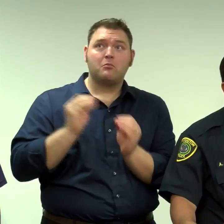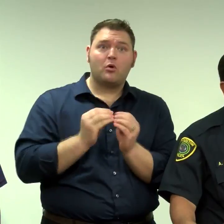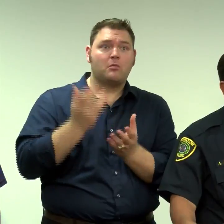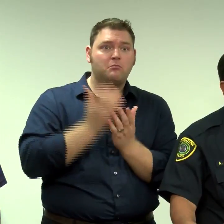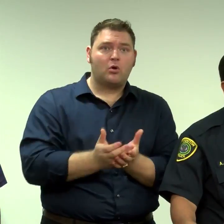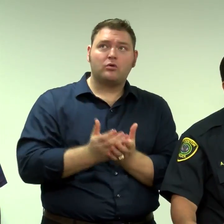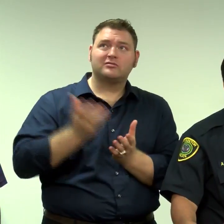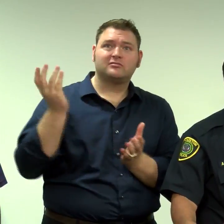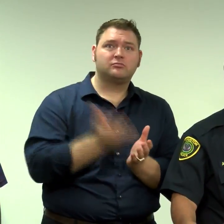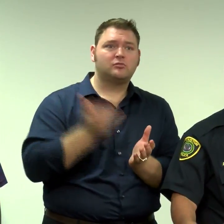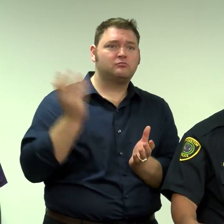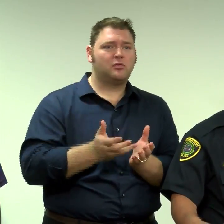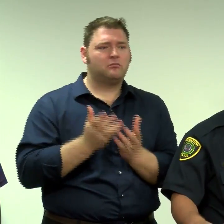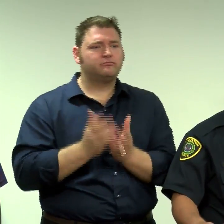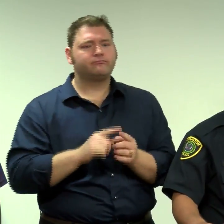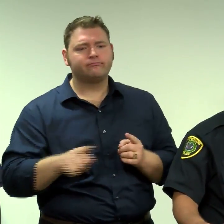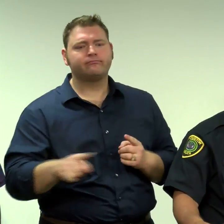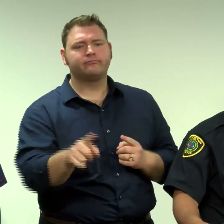passing hour, more high